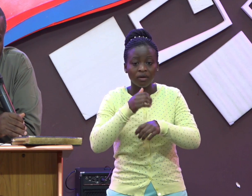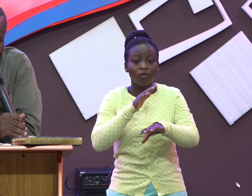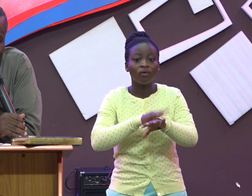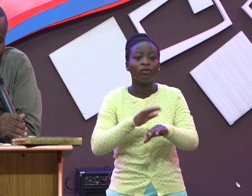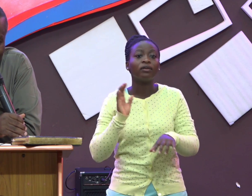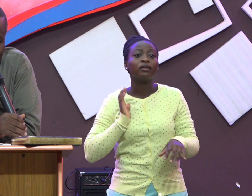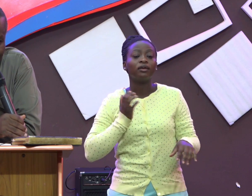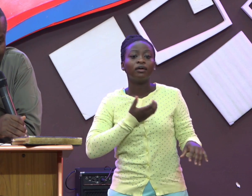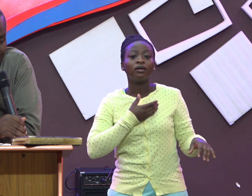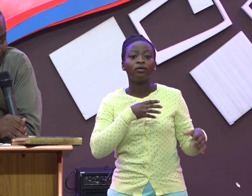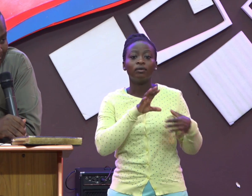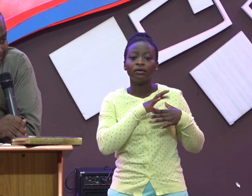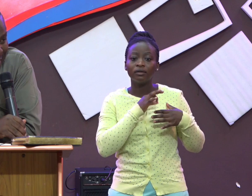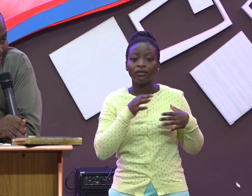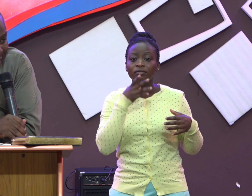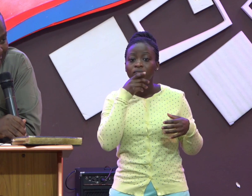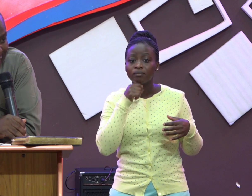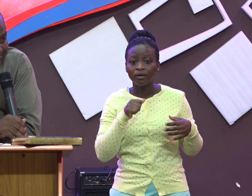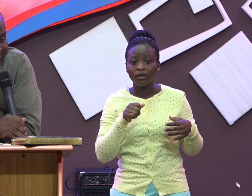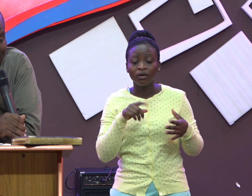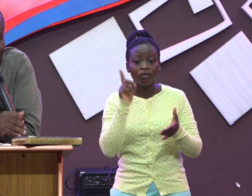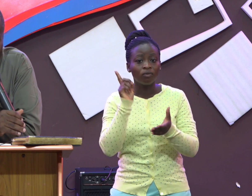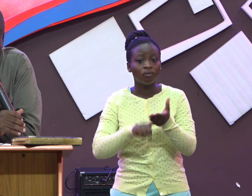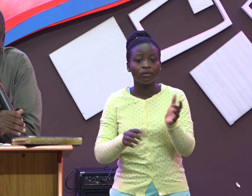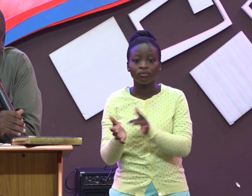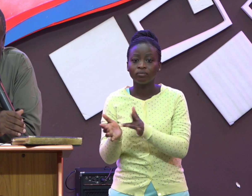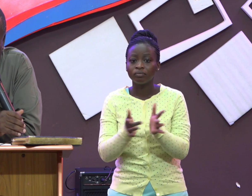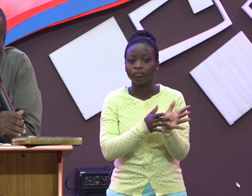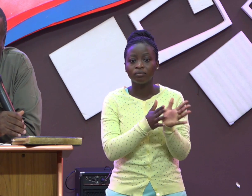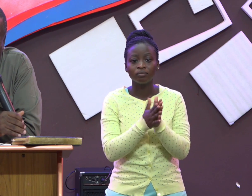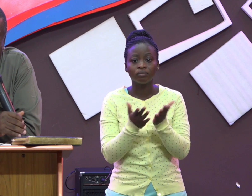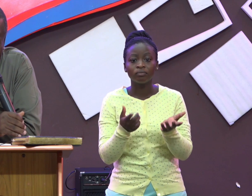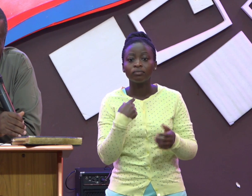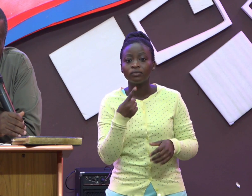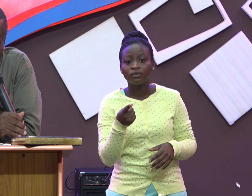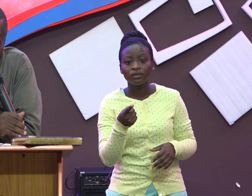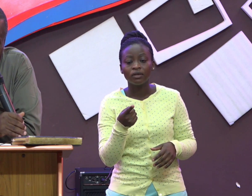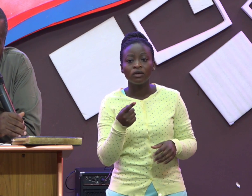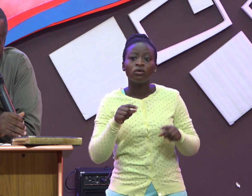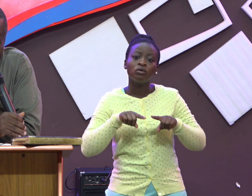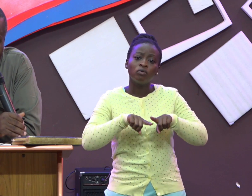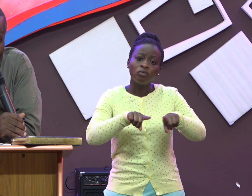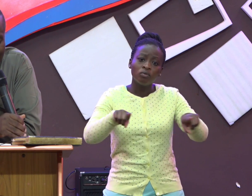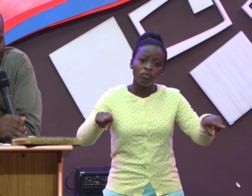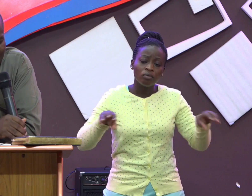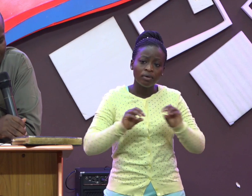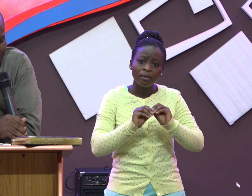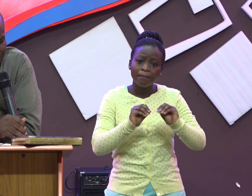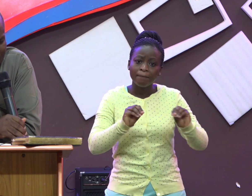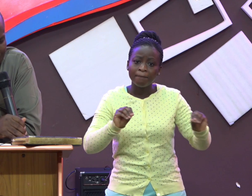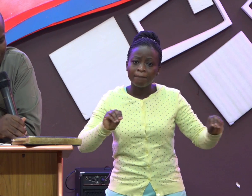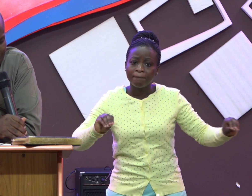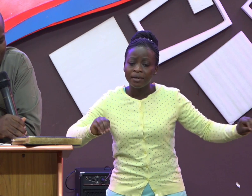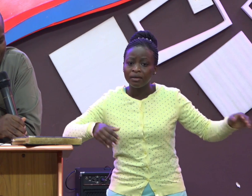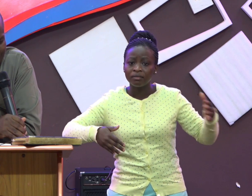to build the inner man. What does the Bible say? That we do not lose